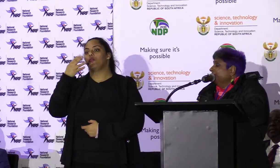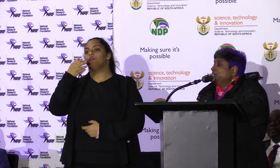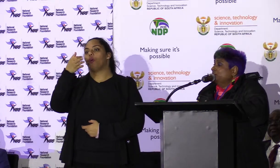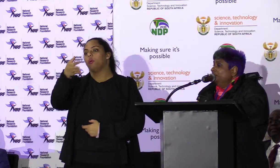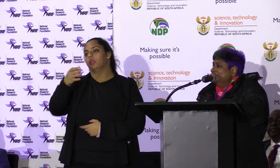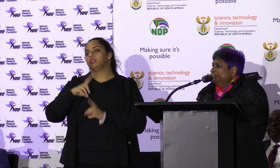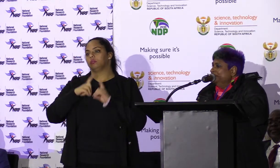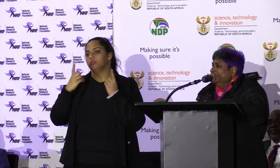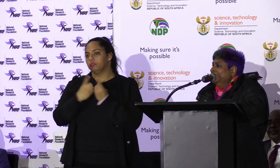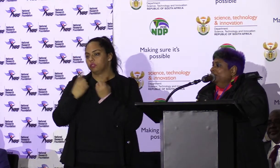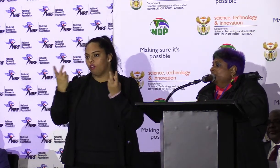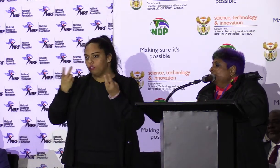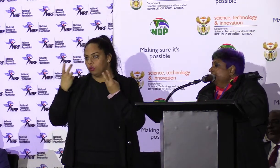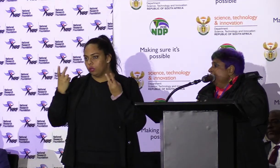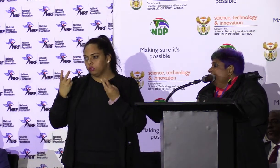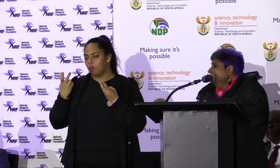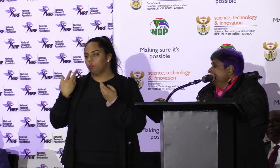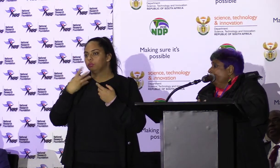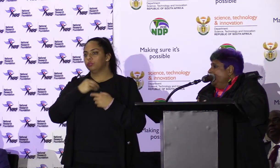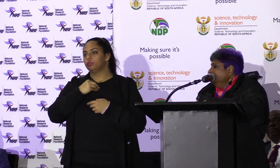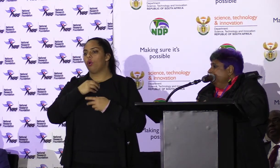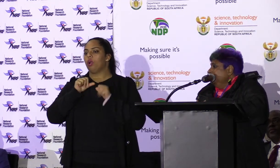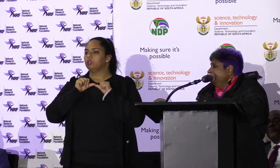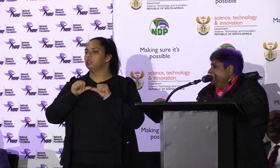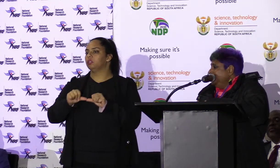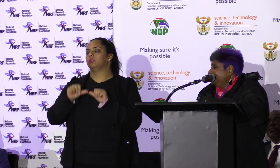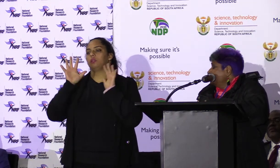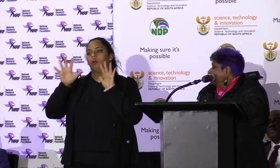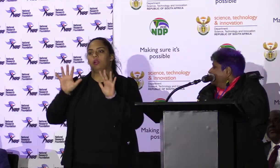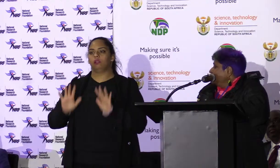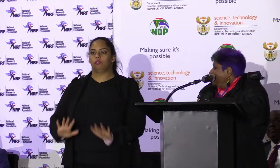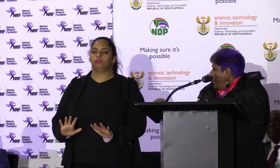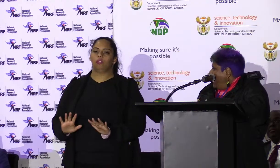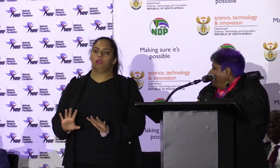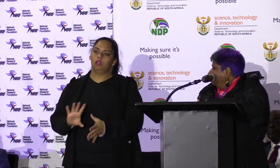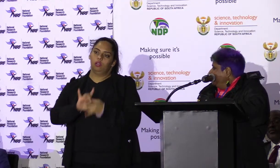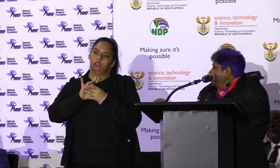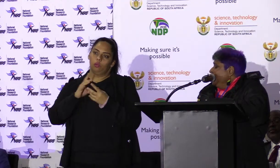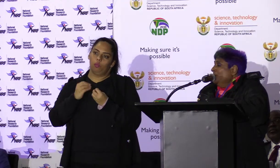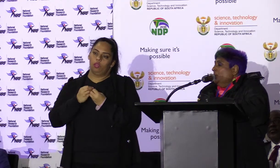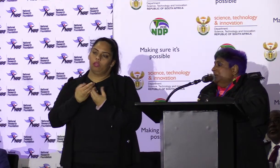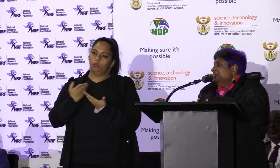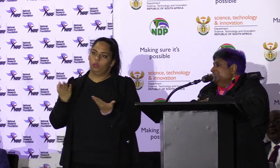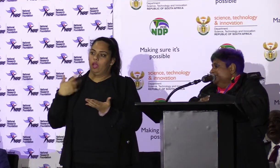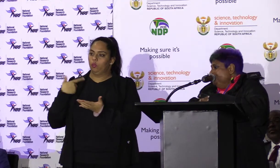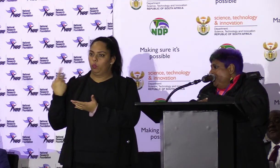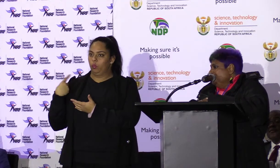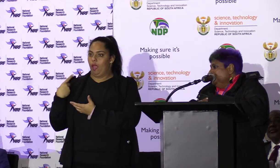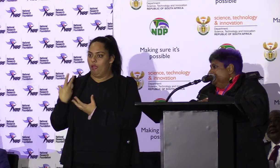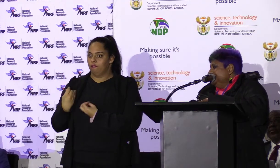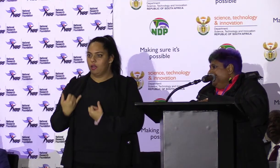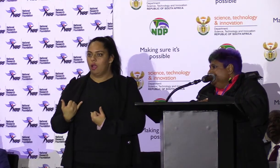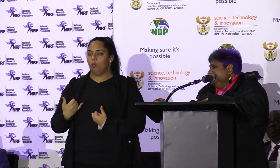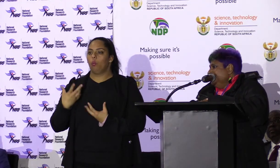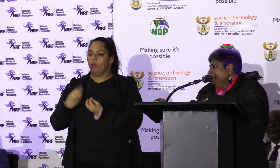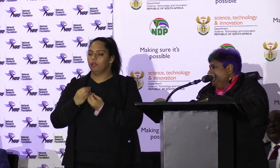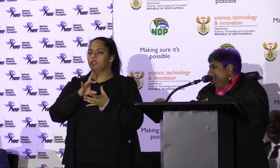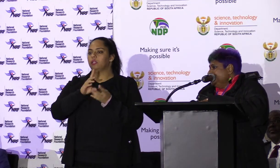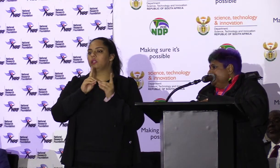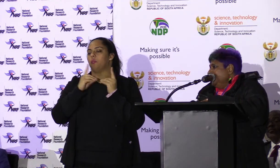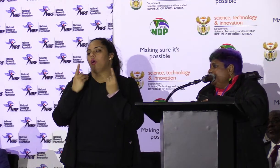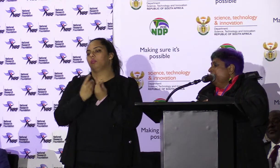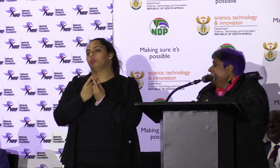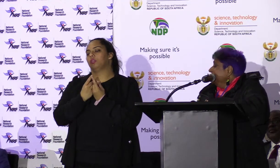the Department of Tourism to continuing this wonderful relationship that we have with the Department of Science